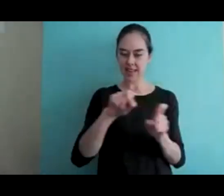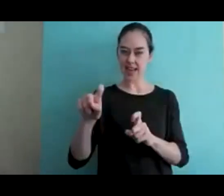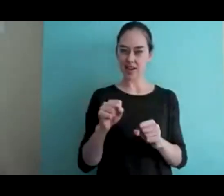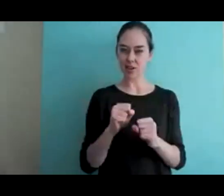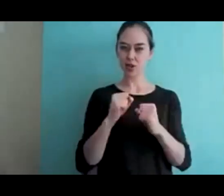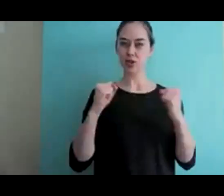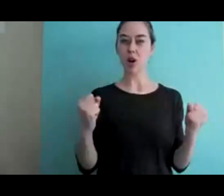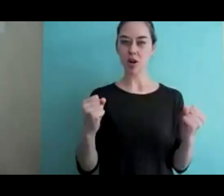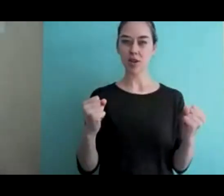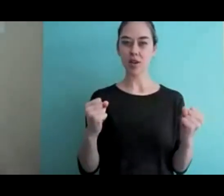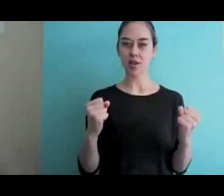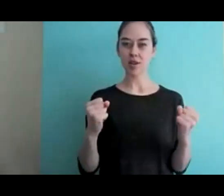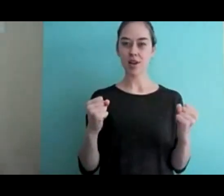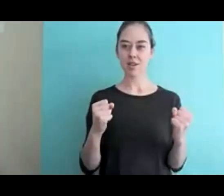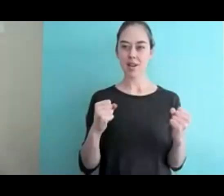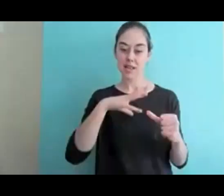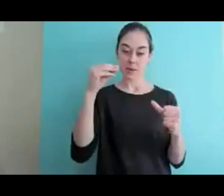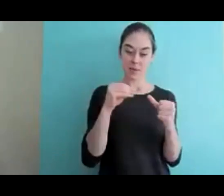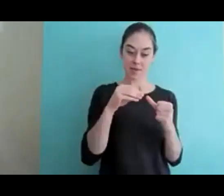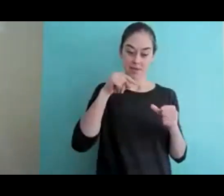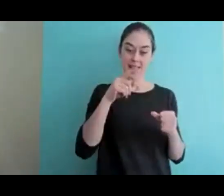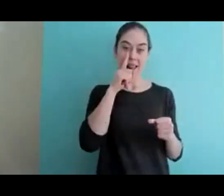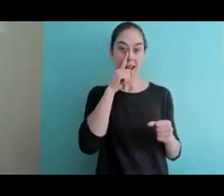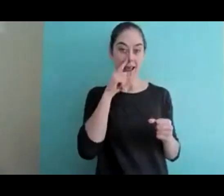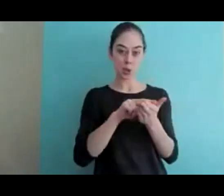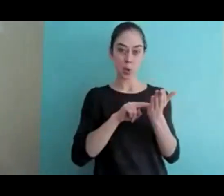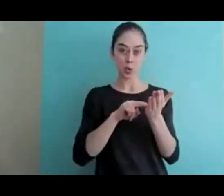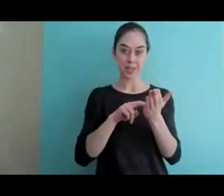especially on the leg that you're going to be standing on when you come up.